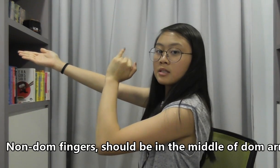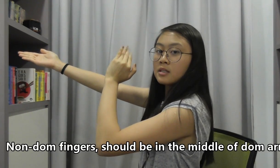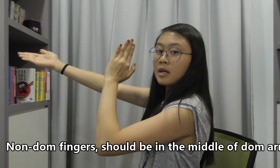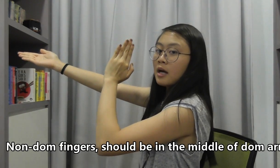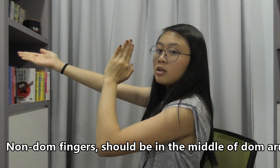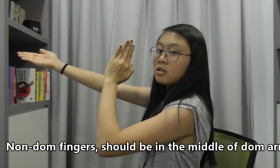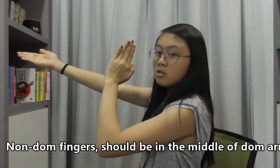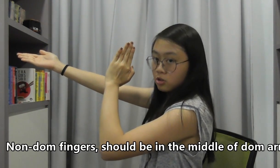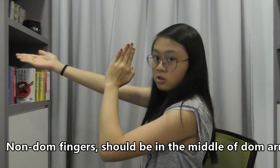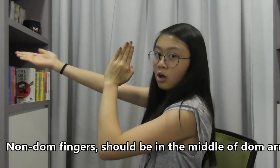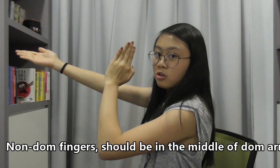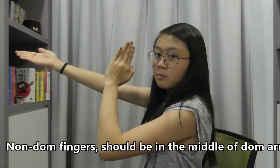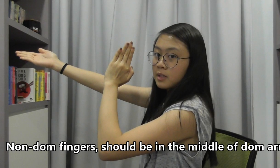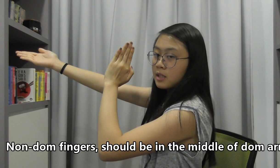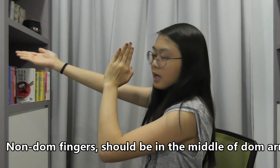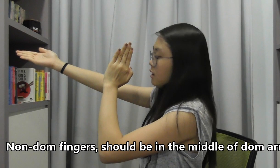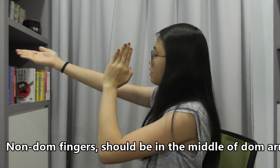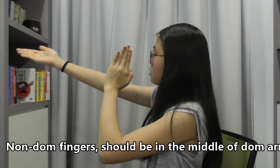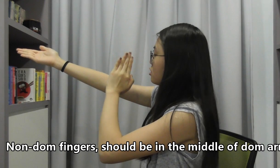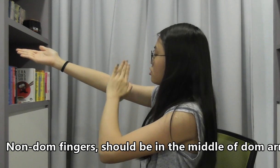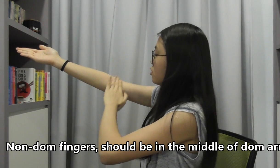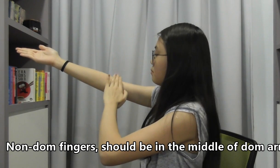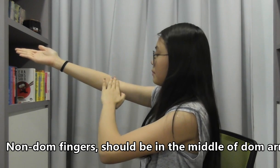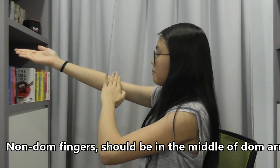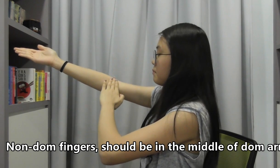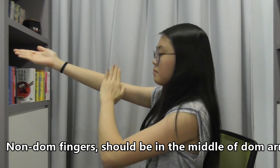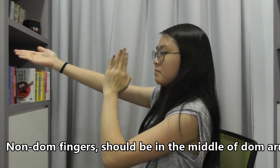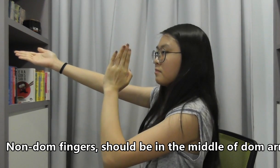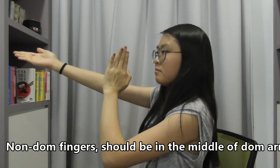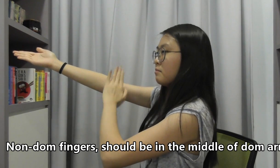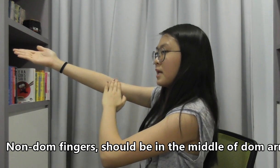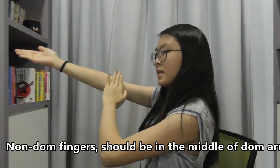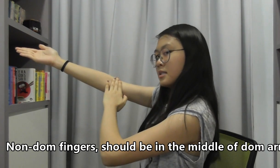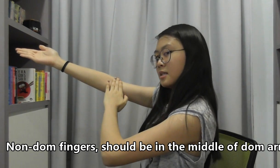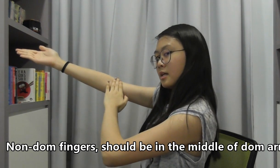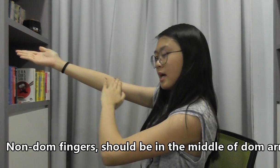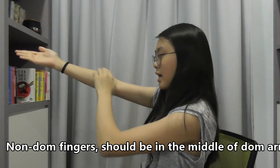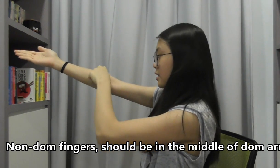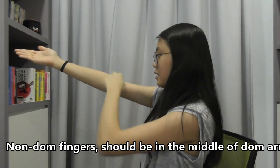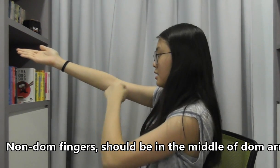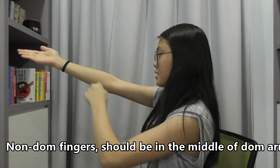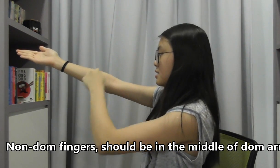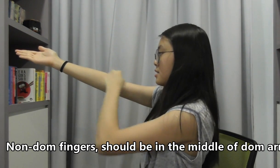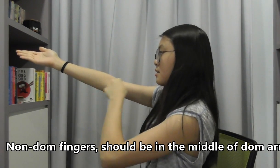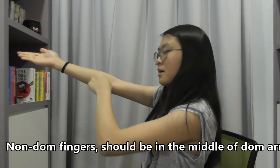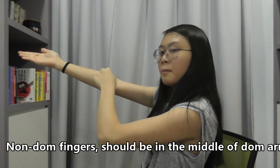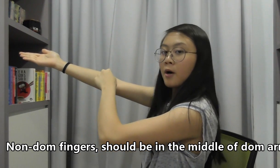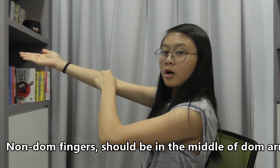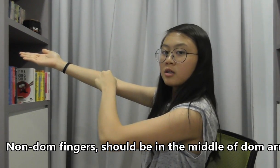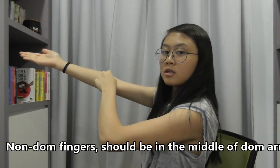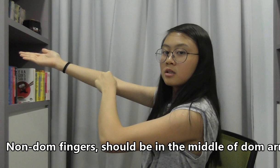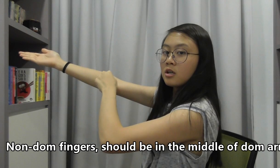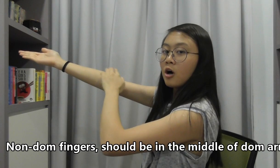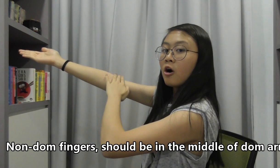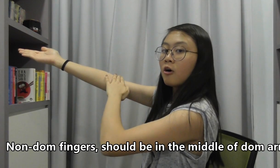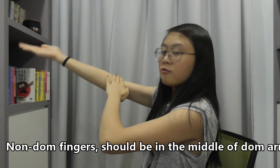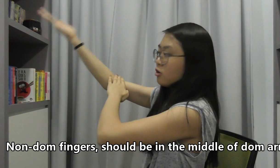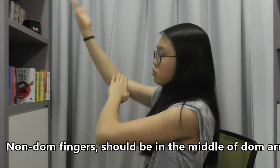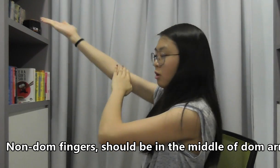this non-dominant hand should be placed at this part of your